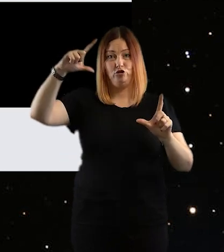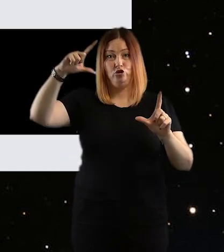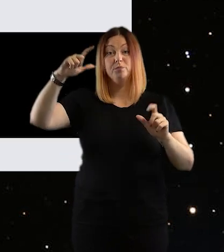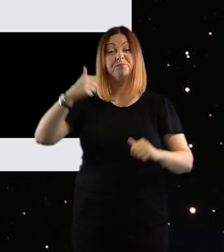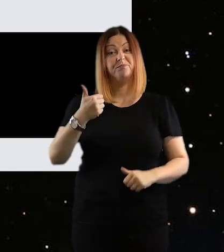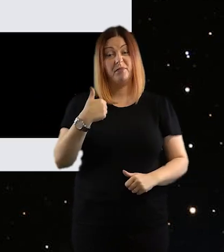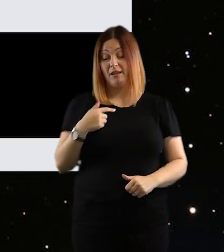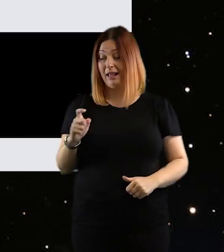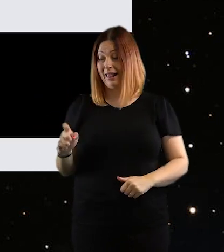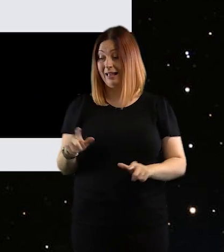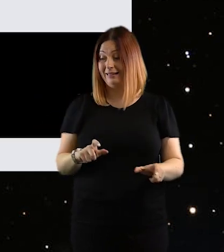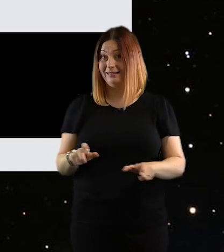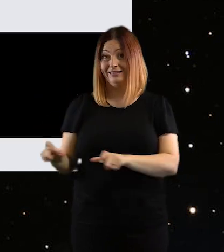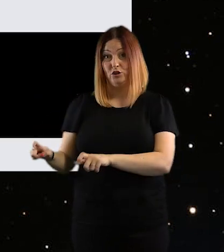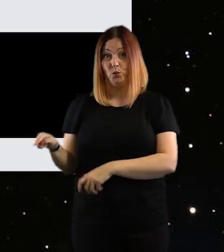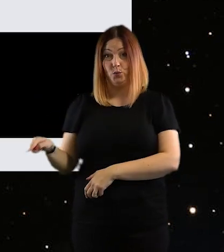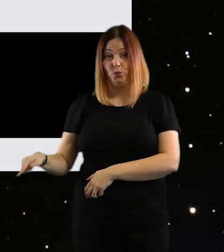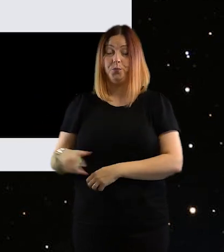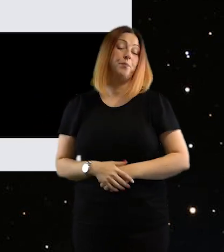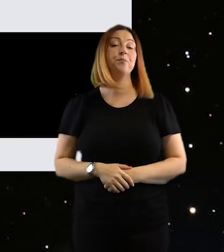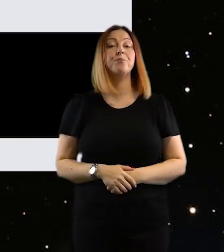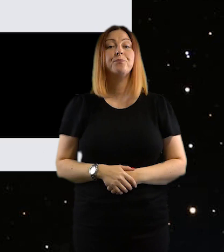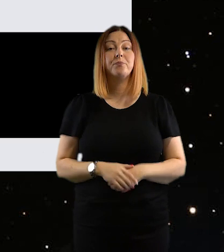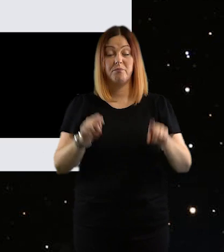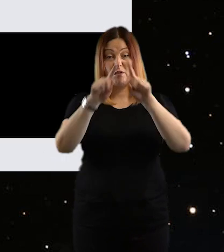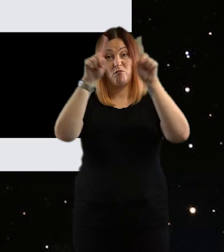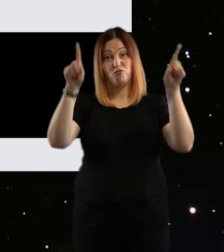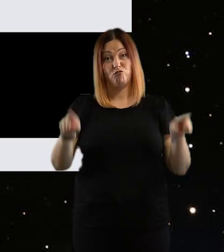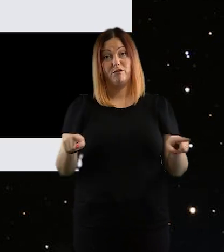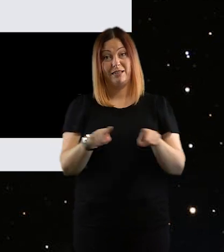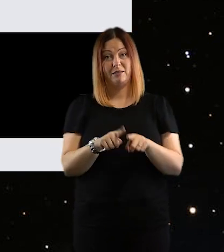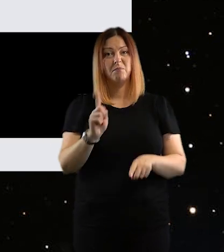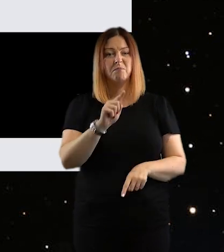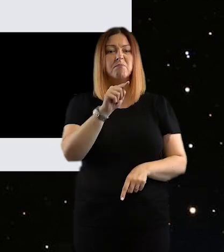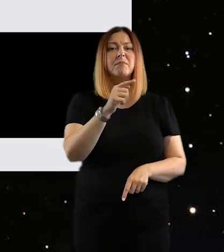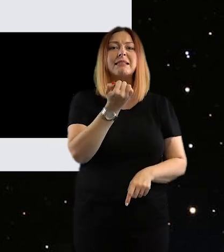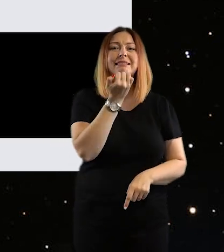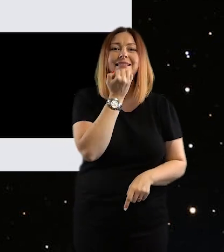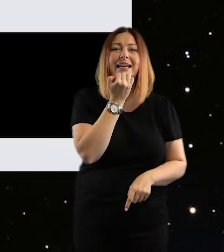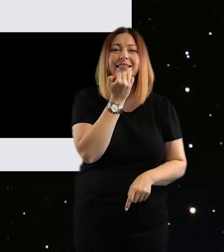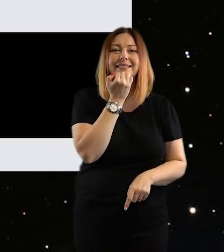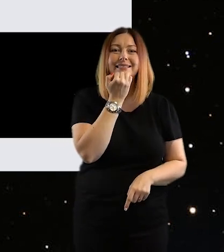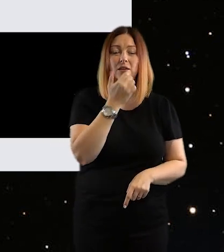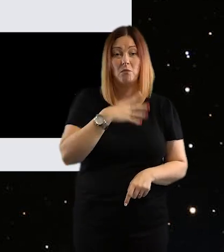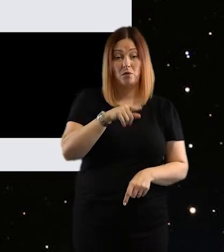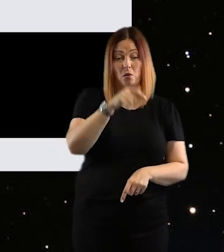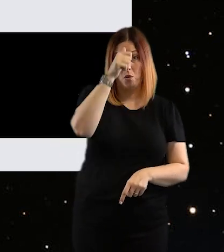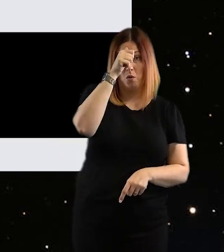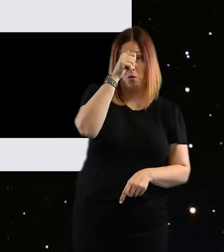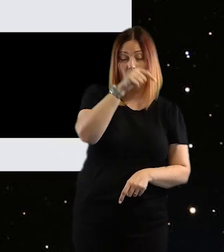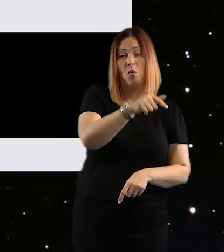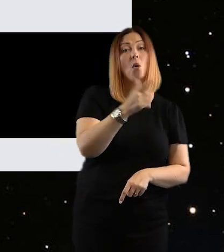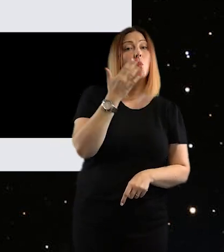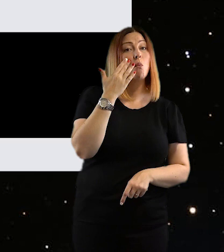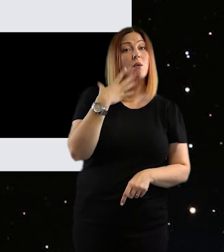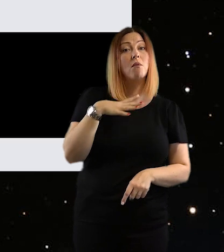that is what we want to do. Okay, and the first screen is asking us about the dates. So when does it want us to start trying to observe?